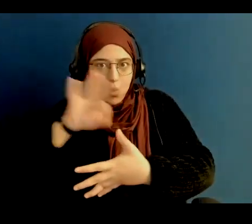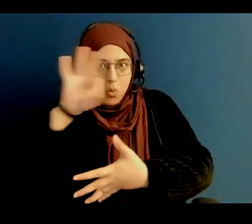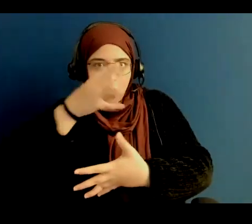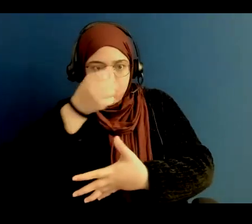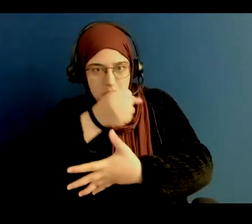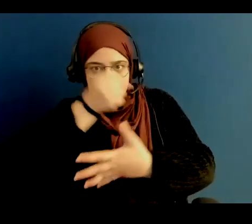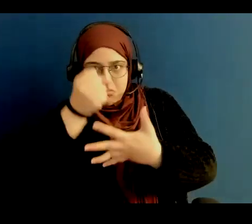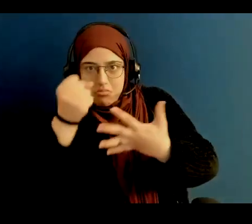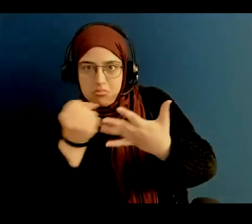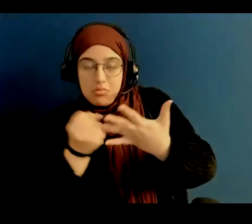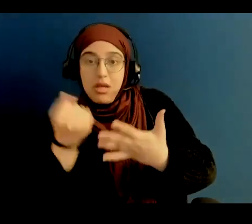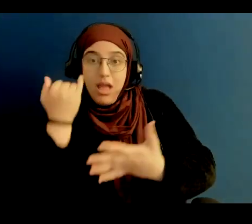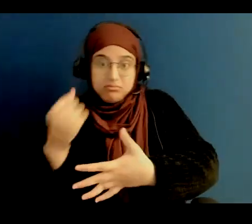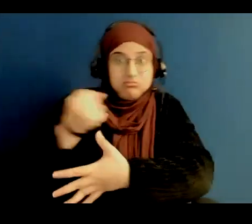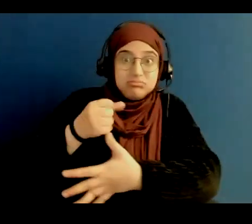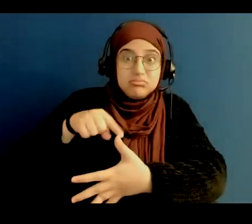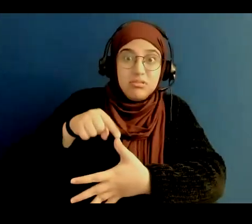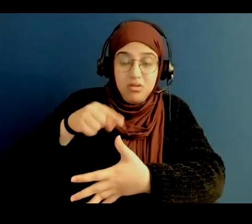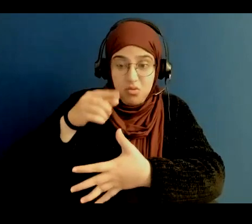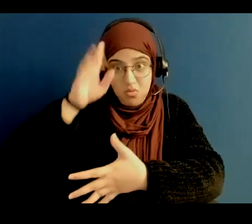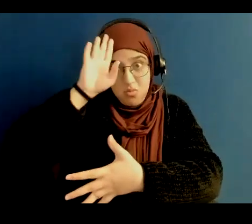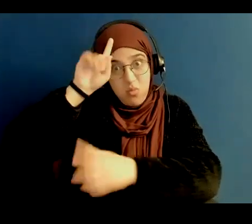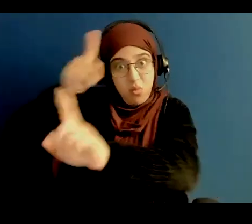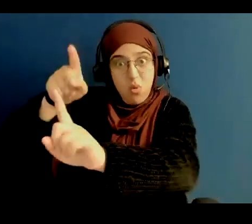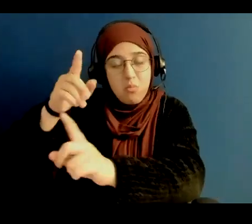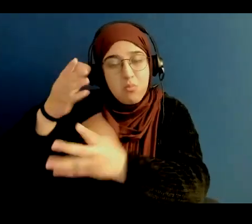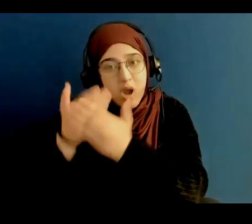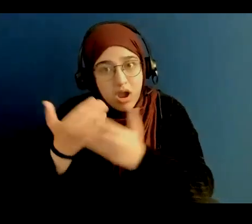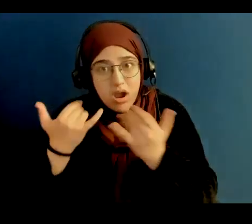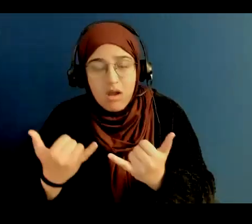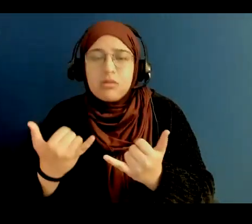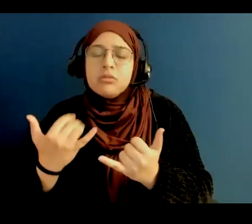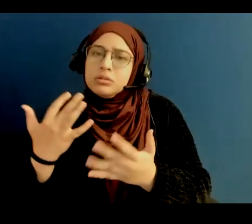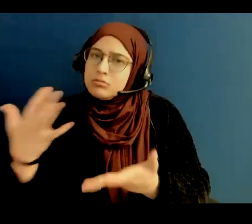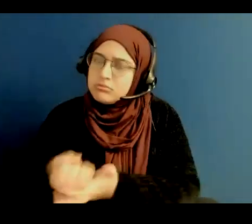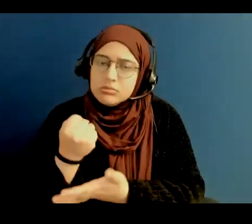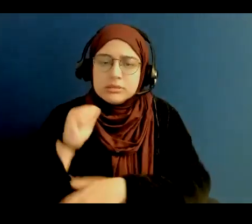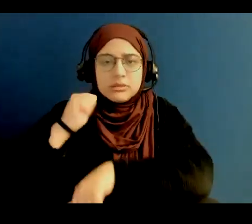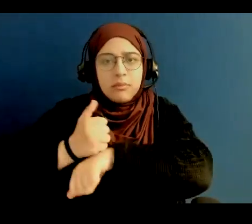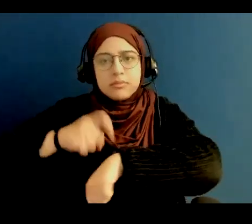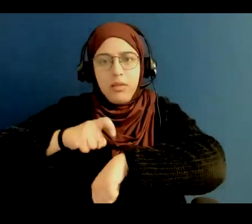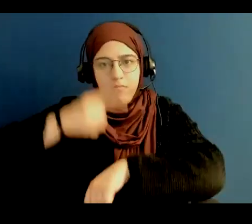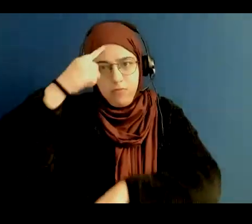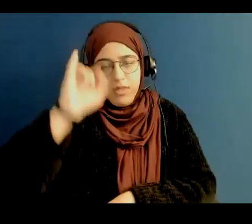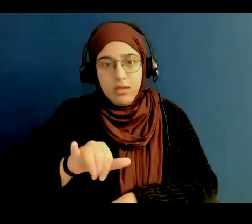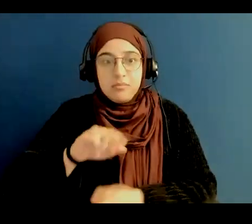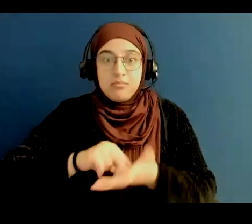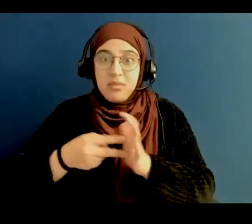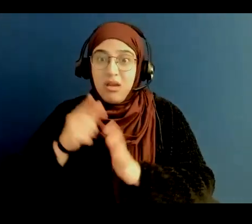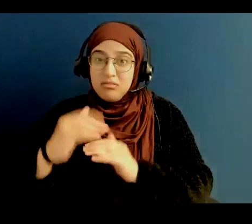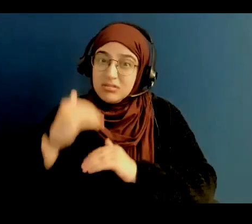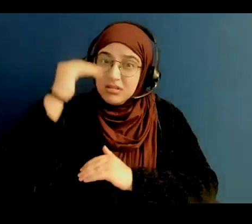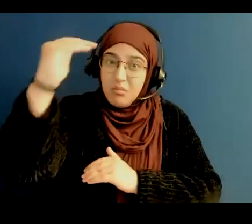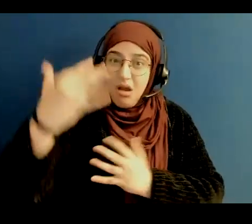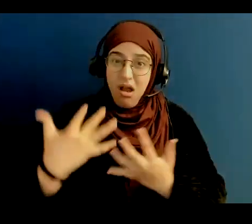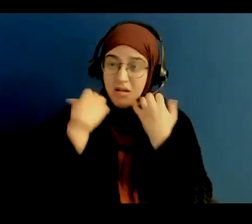now, then you need to start to take some time out of this so that you're not spending too much time at work and you're spending more time in